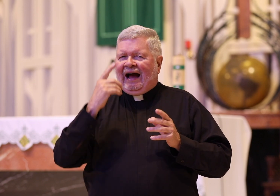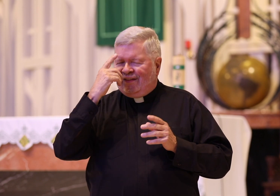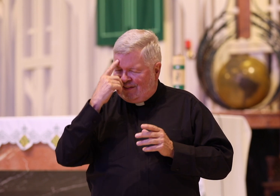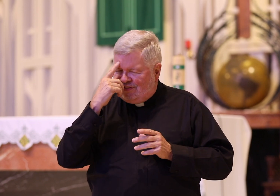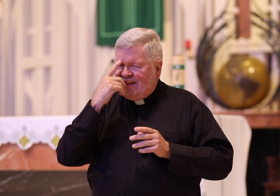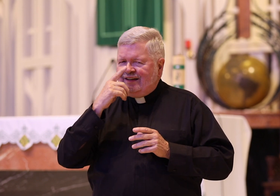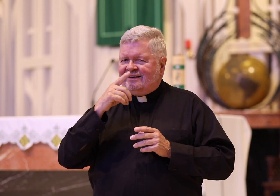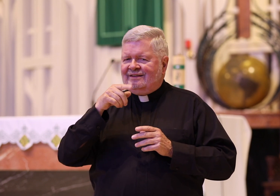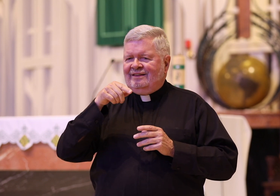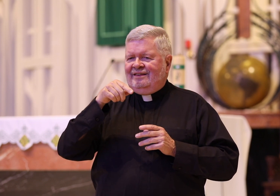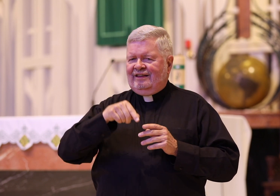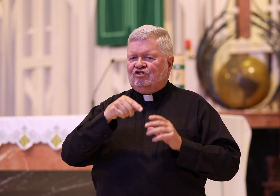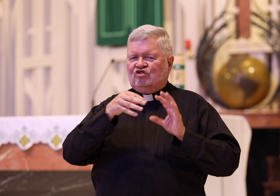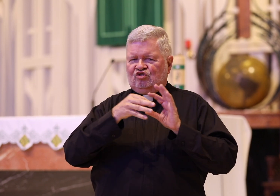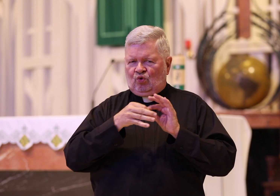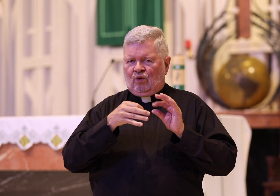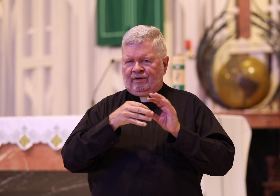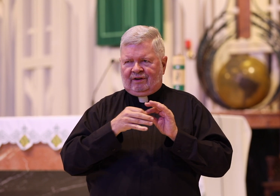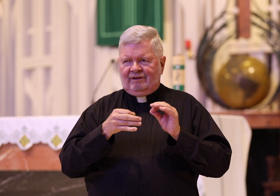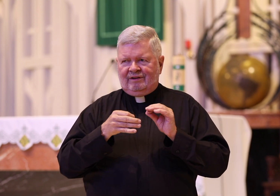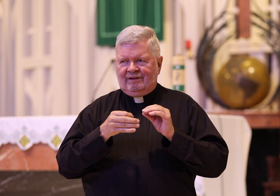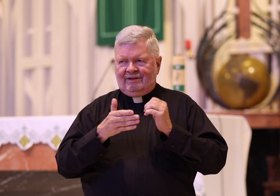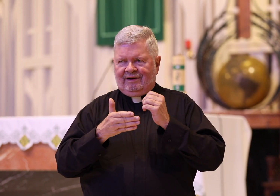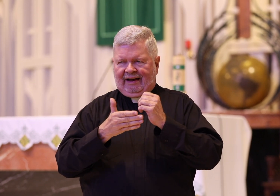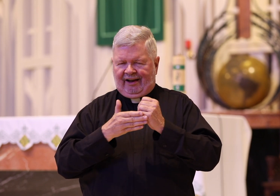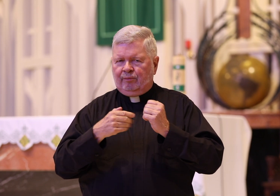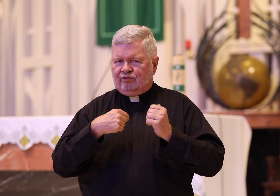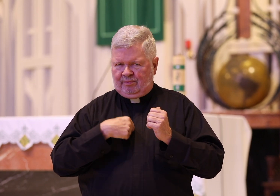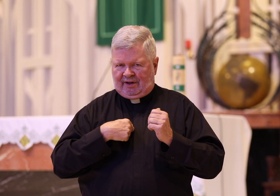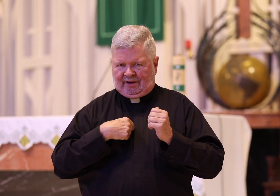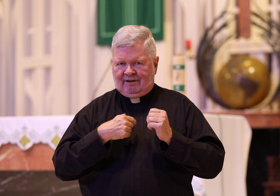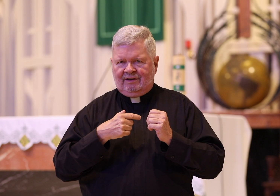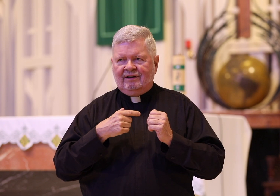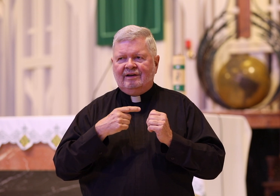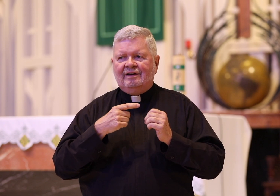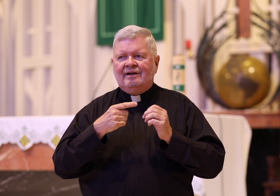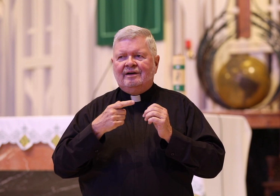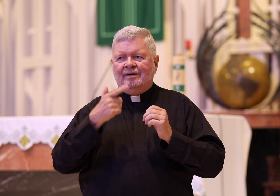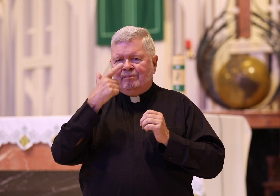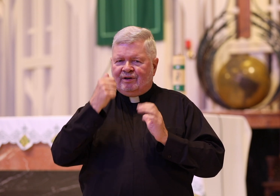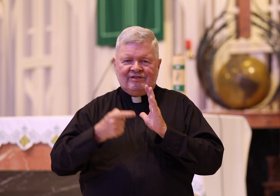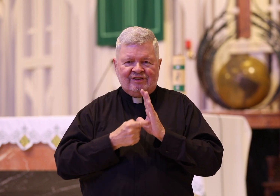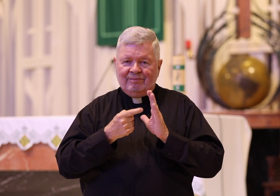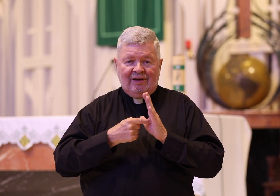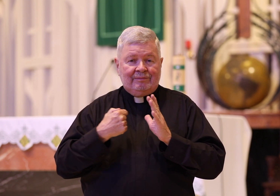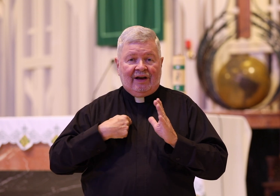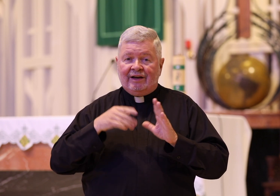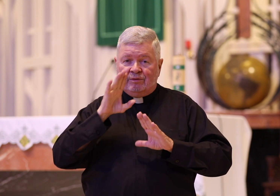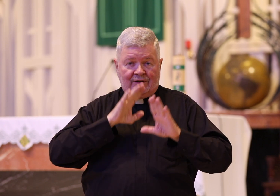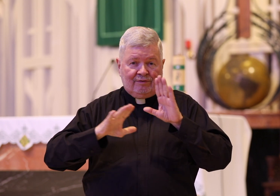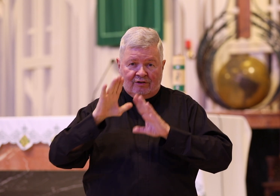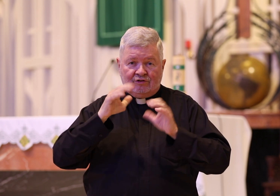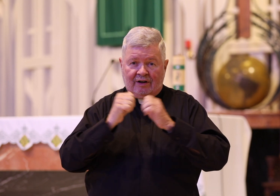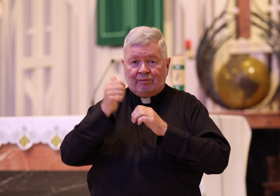I think this story helps me because sometimes I get really frustrated with